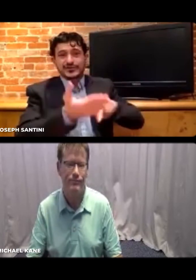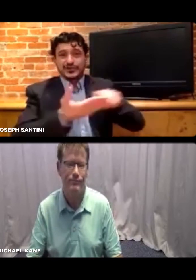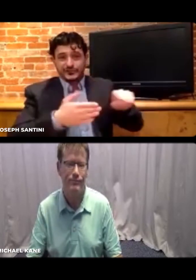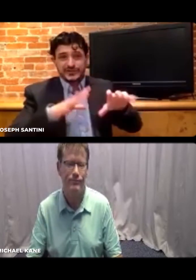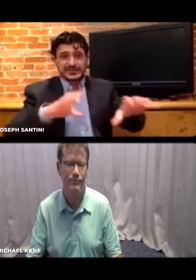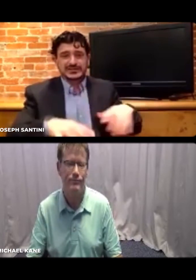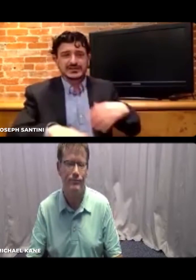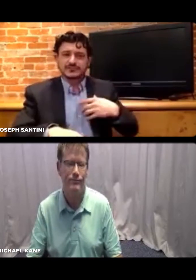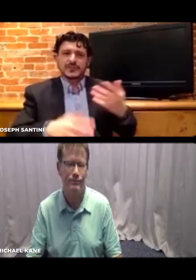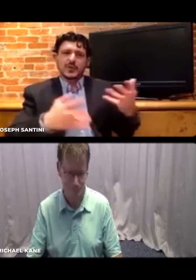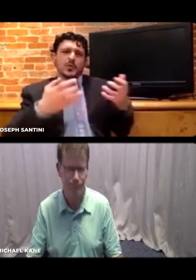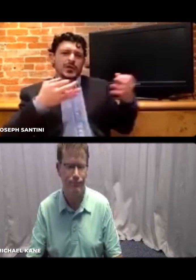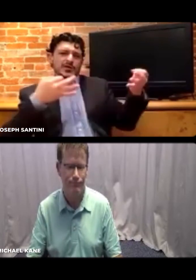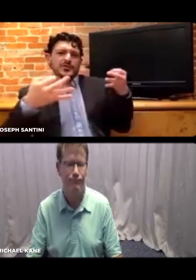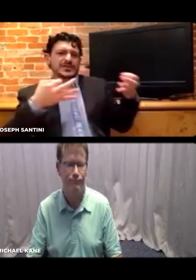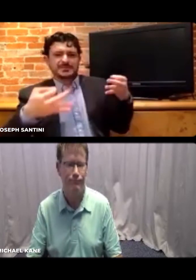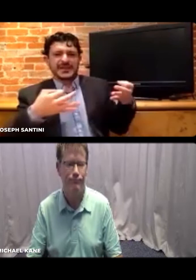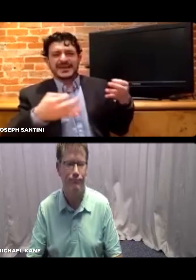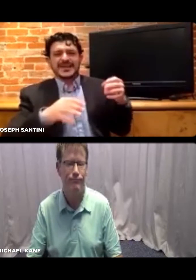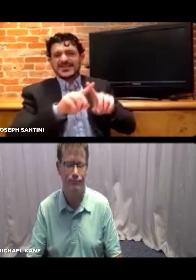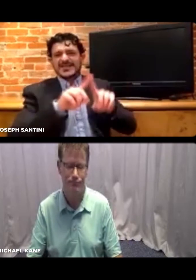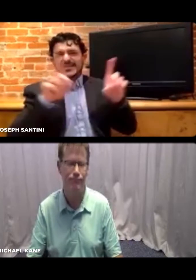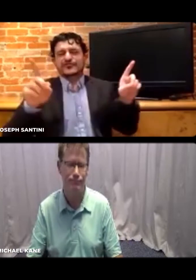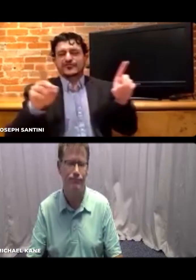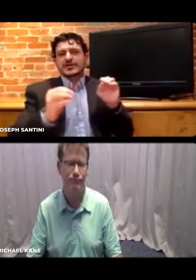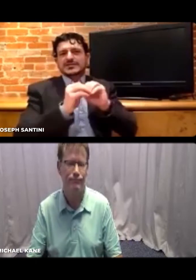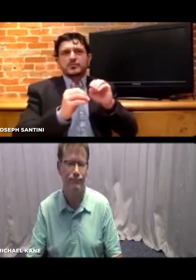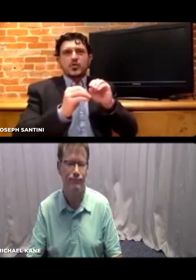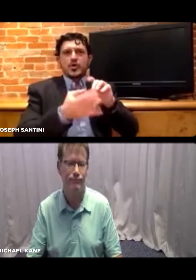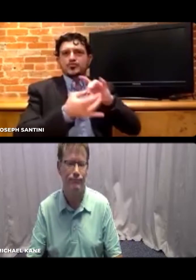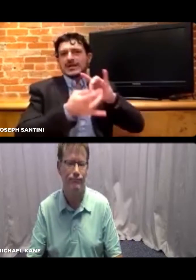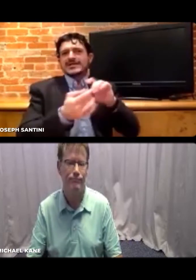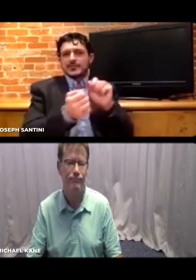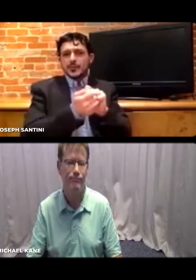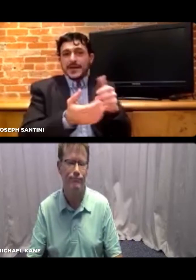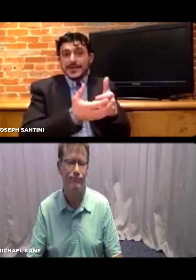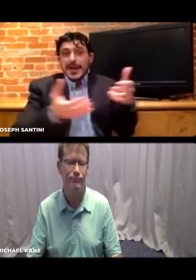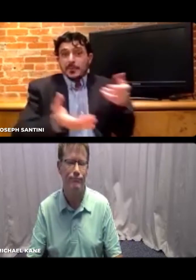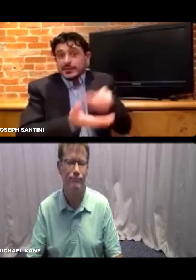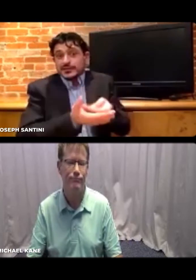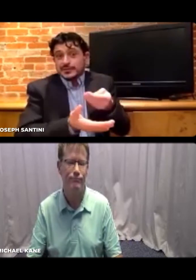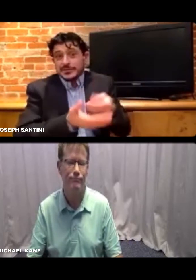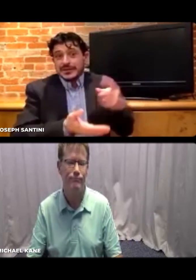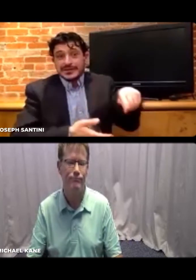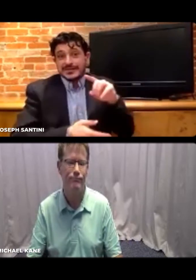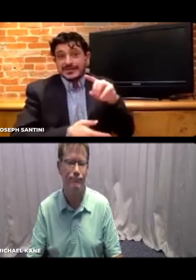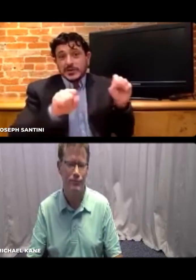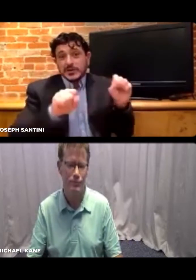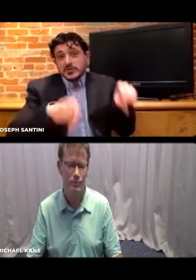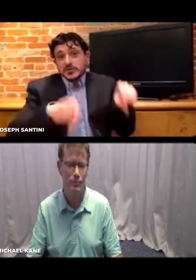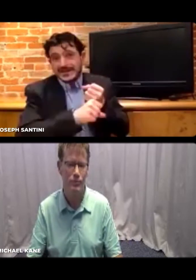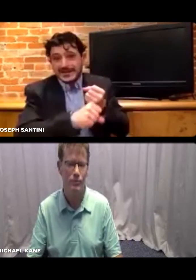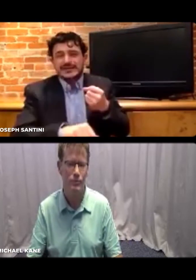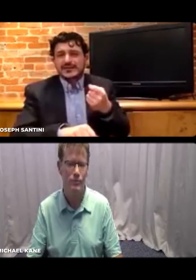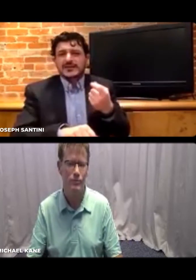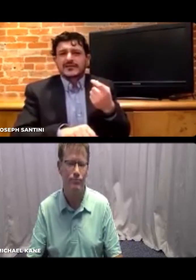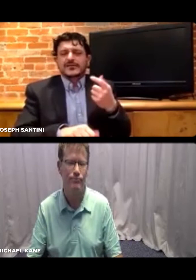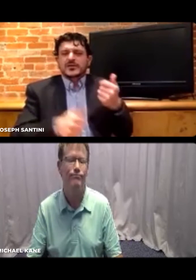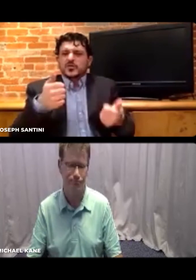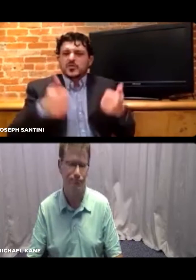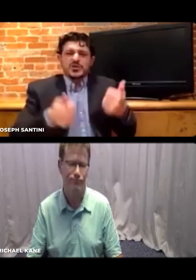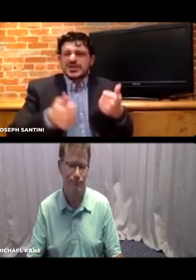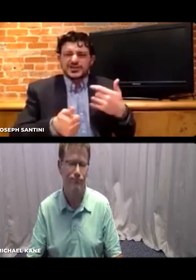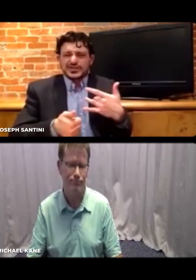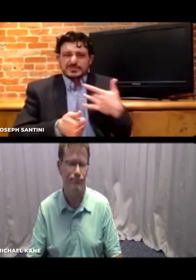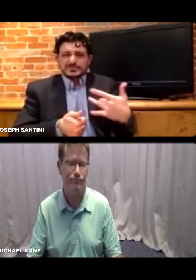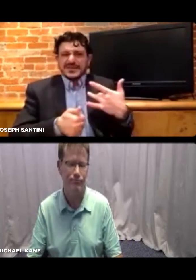Right. And I want to explain the difference with how much money you could get with that.